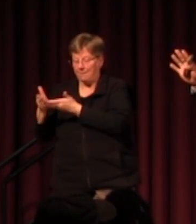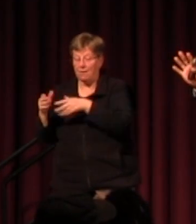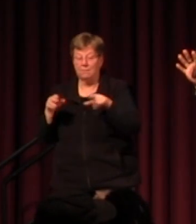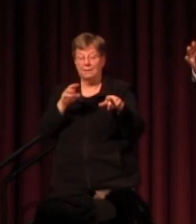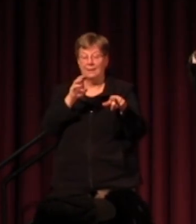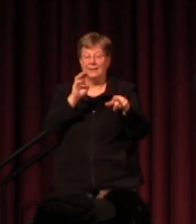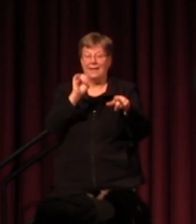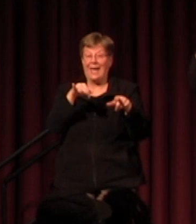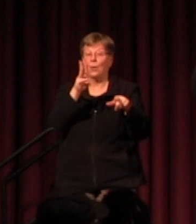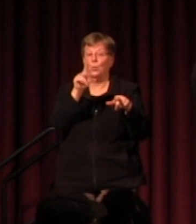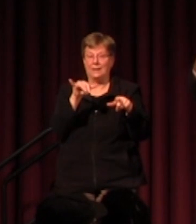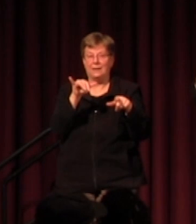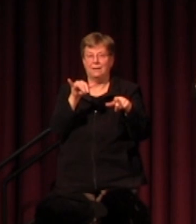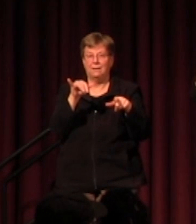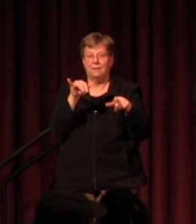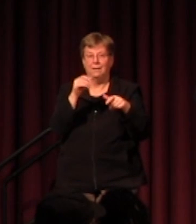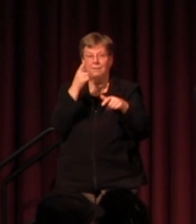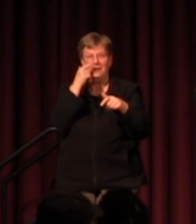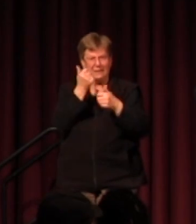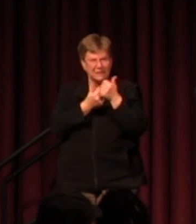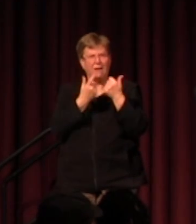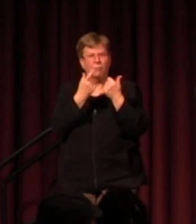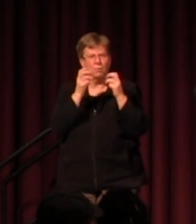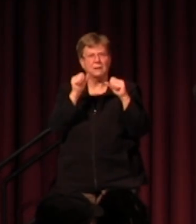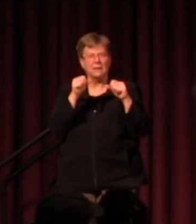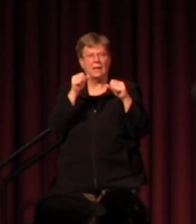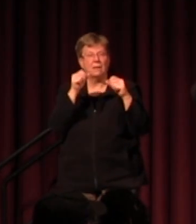said equity because everybody can see over the fence.